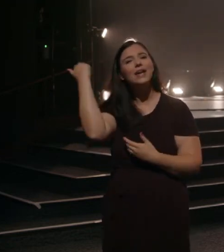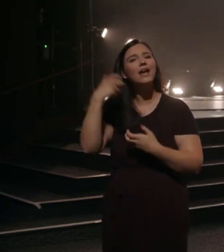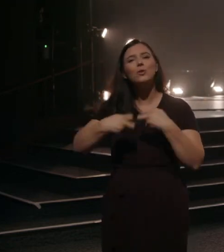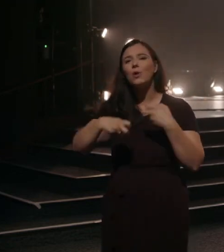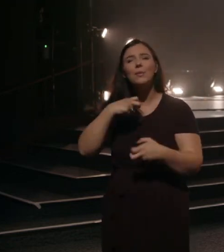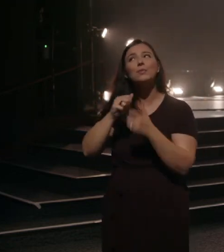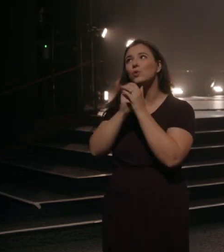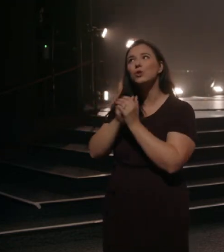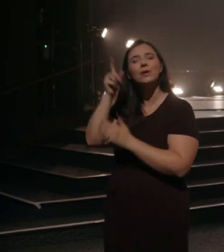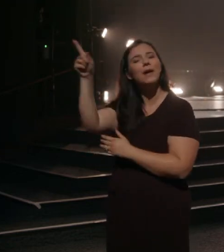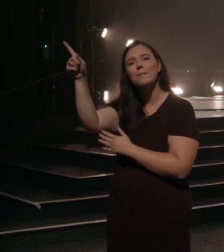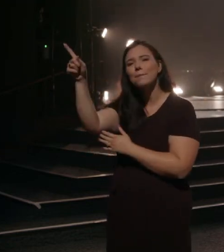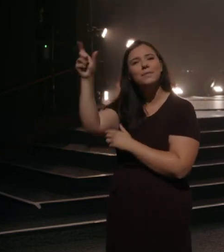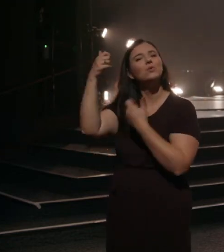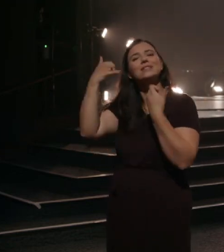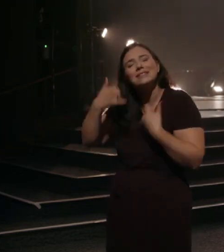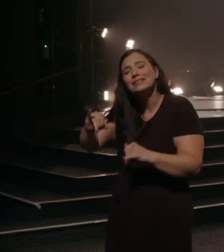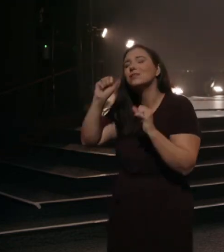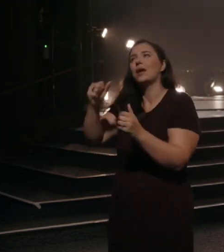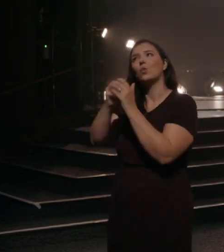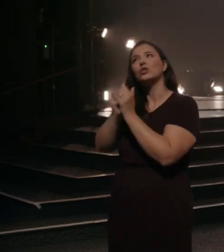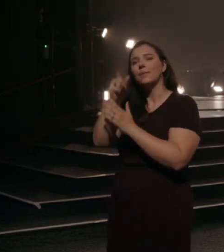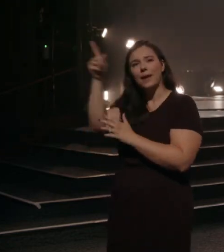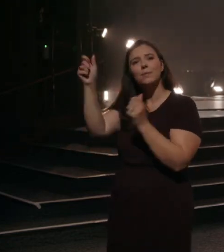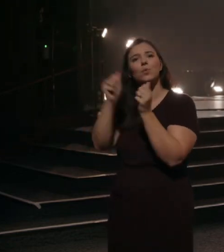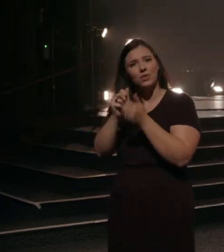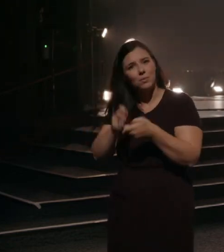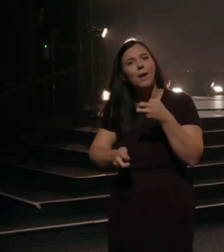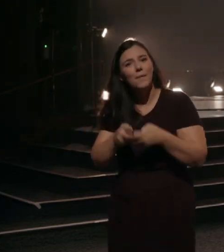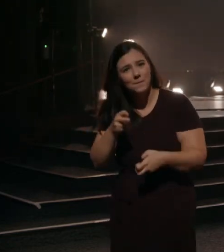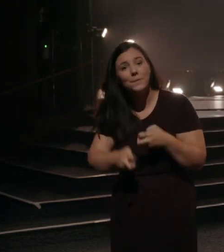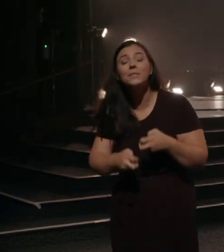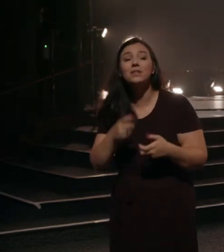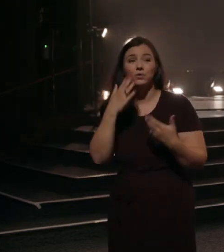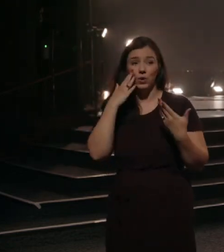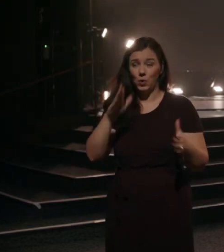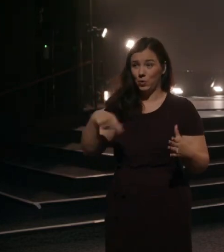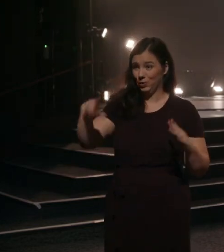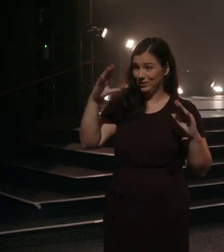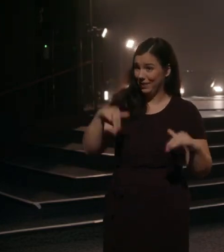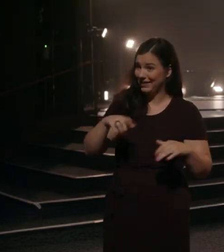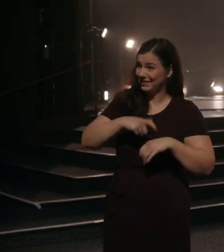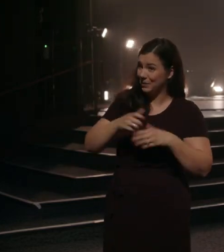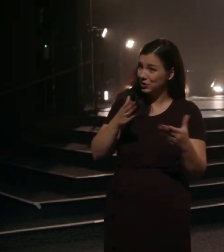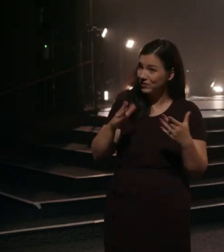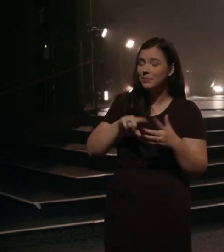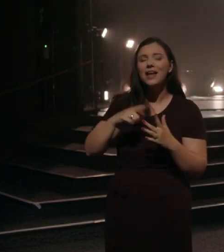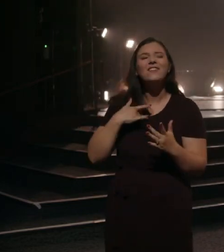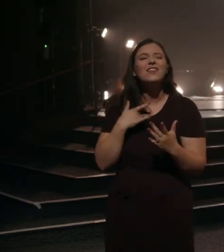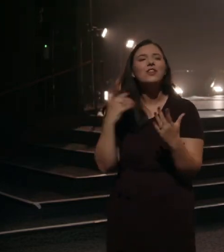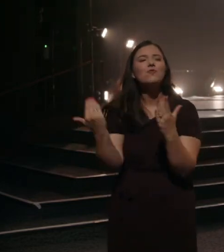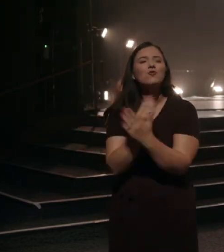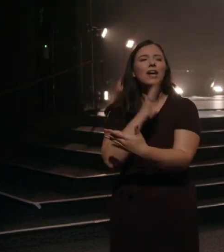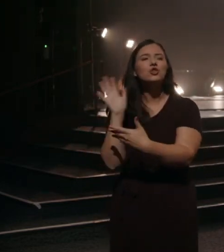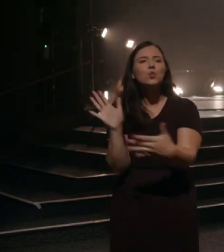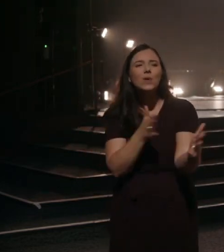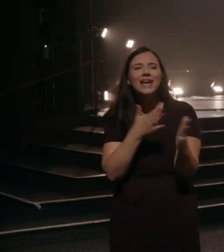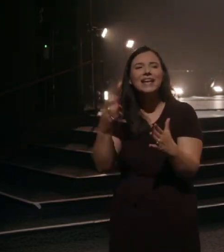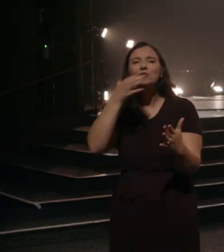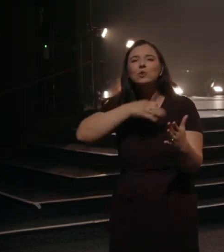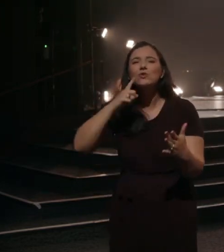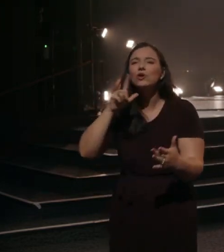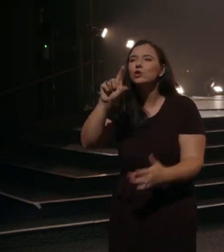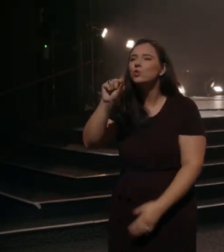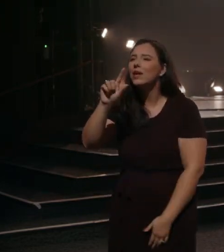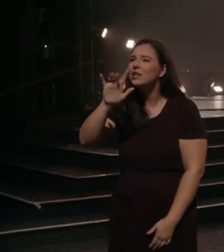order to worship Him today. So, I know you weren't expecting this at the top of the service, but I feel a fresh wind coming in 2025, and